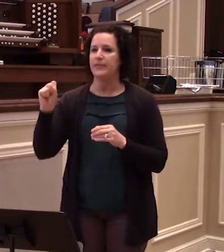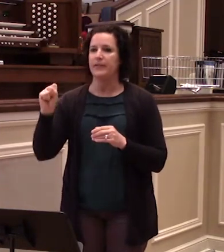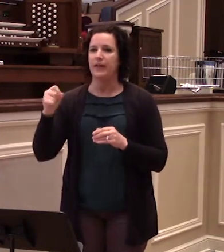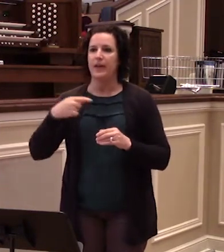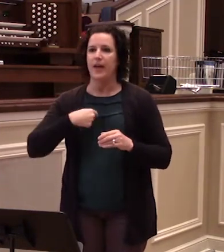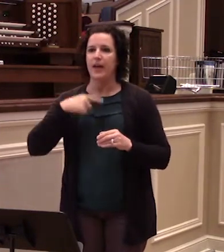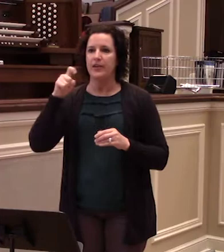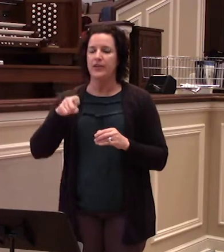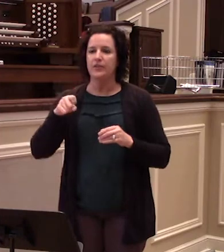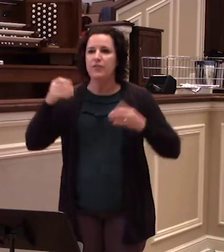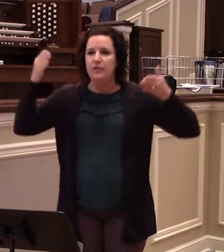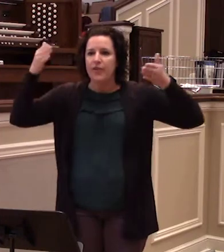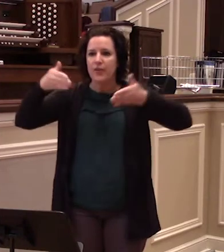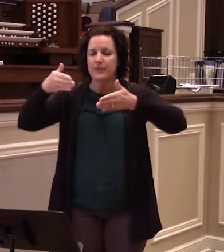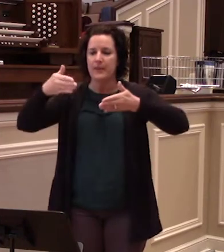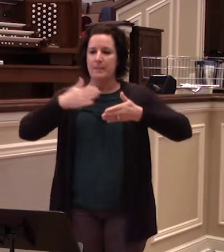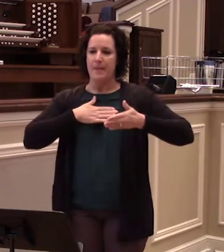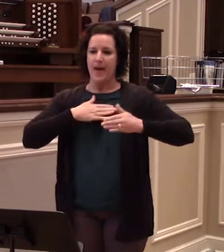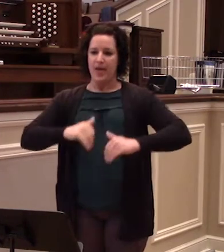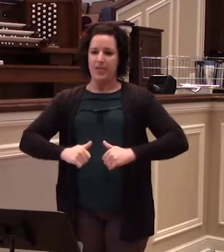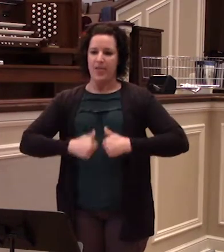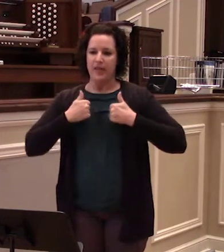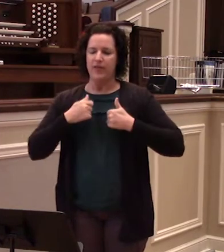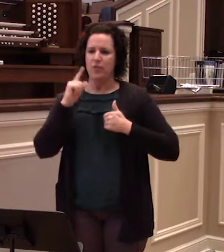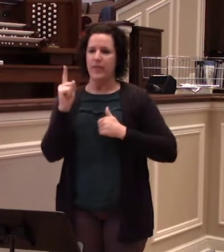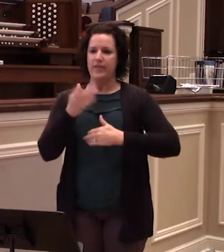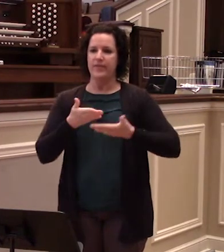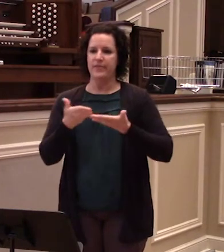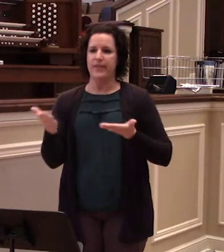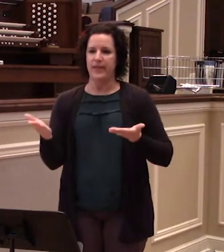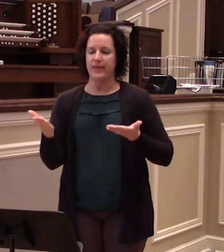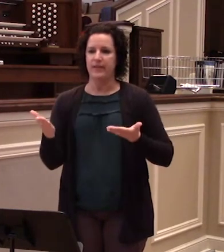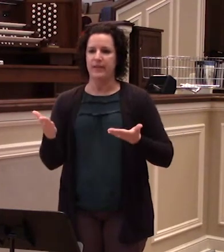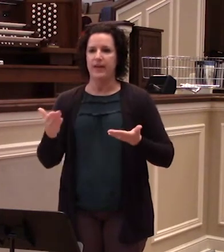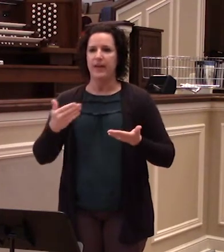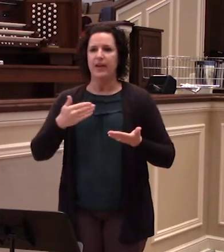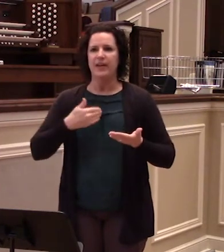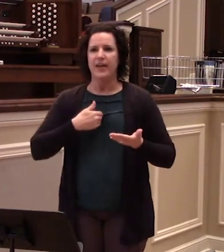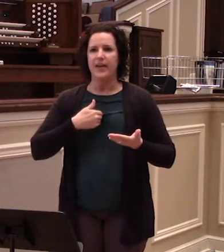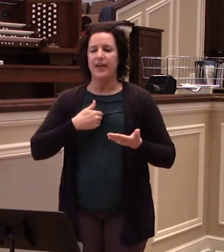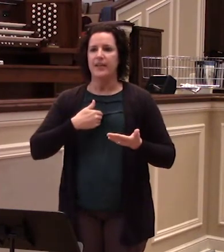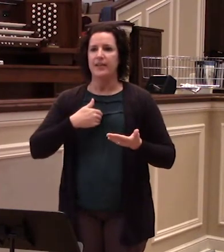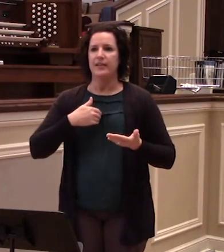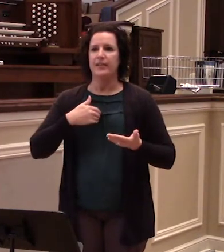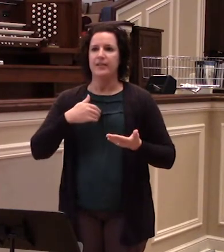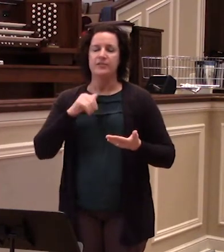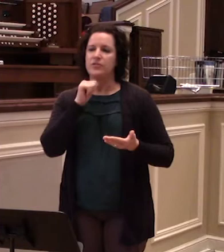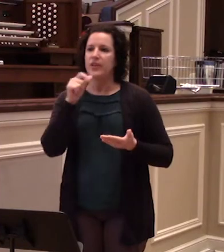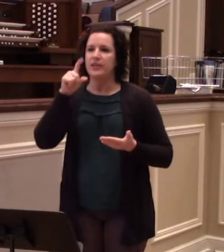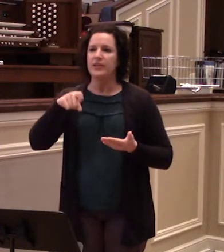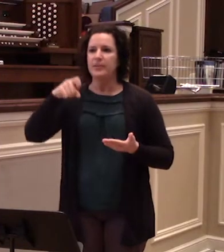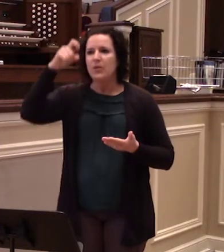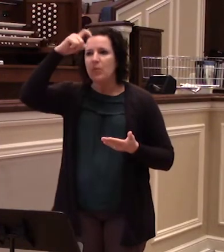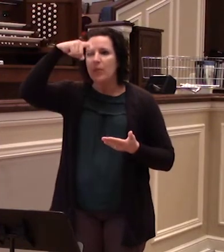on one thing. I don't want to be wise according to the things of the world. I'm willing to be